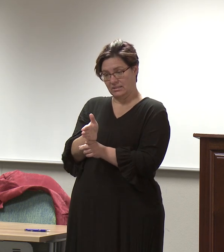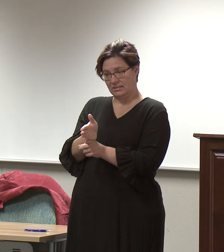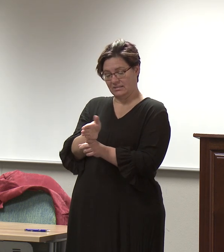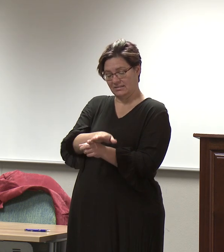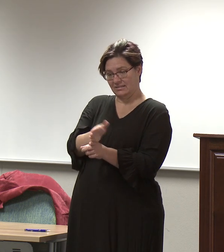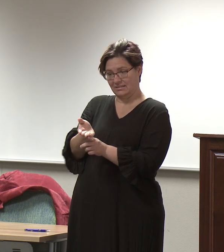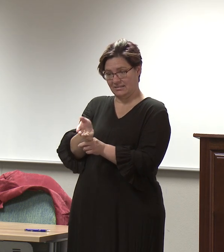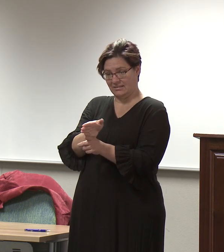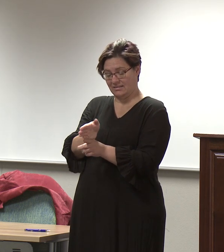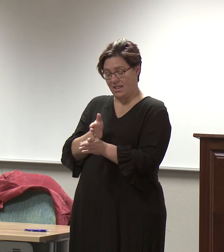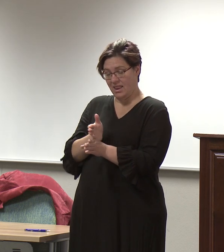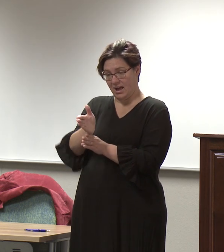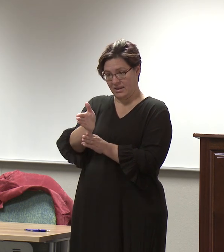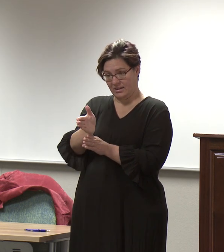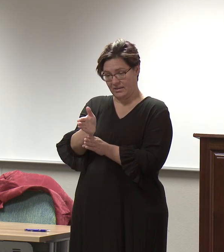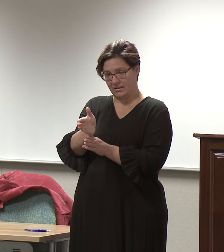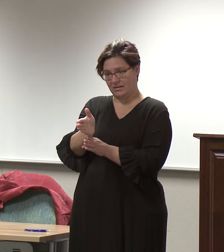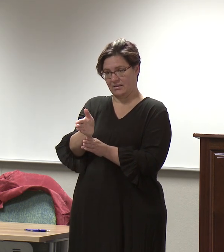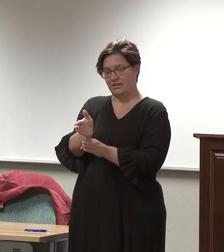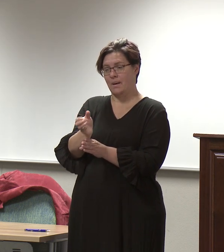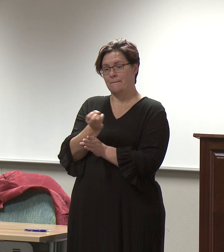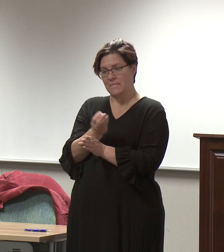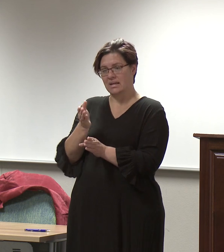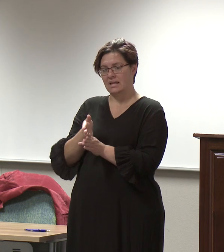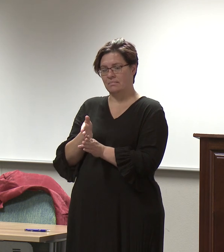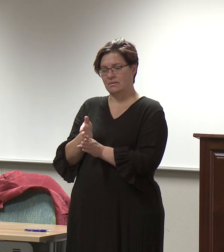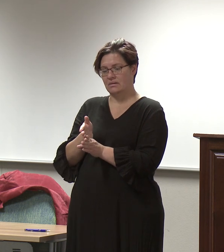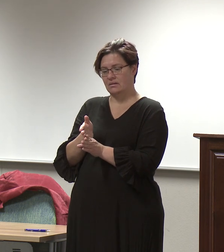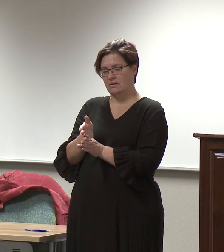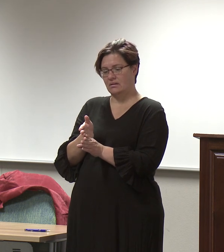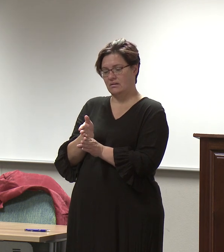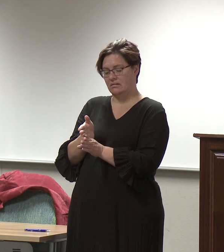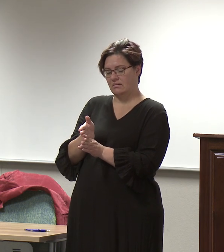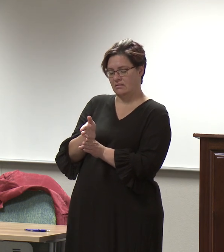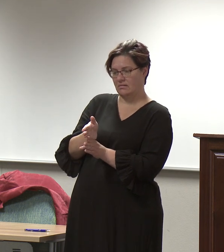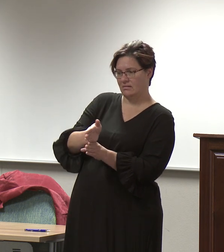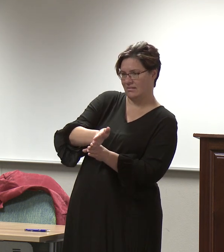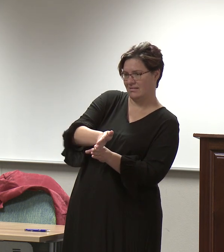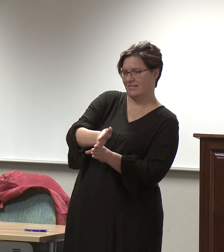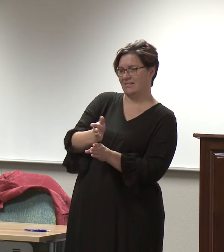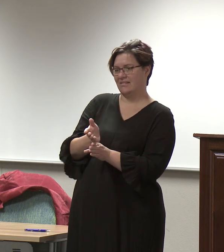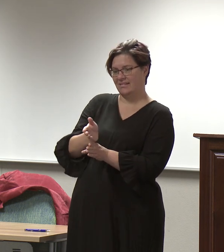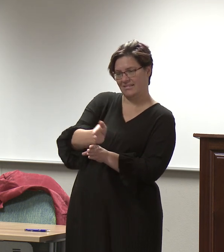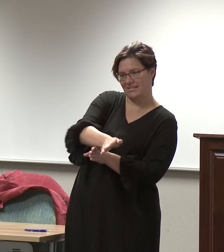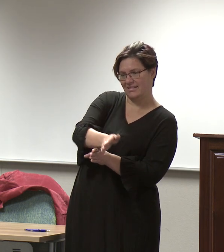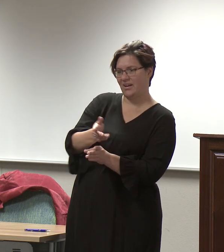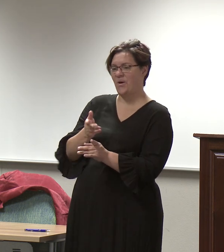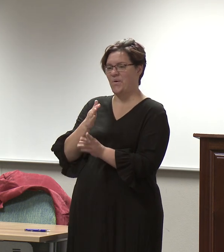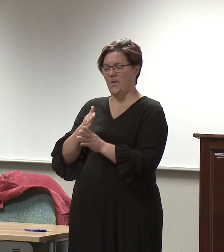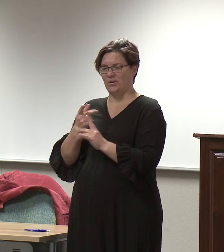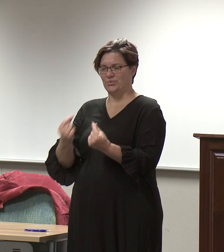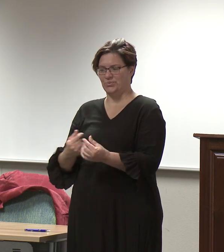he or she walks on the abyssal line, and very often he moves to the metropolitan society. His work or her work starts